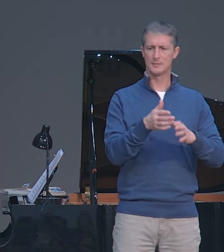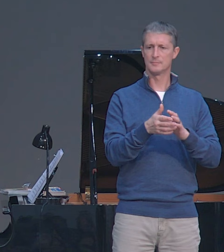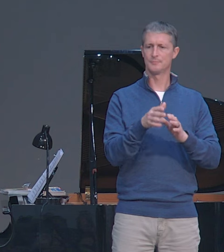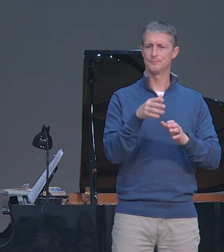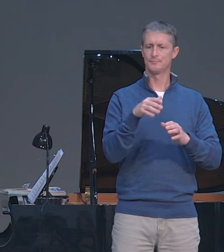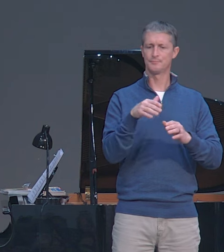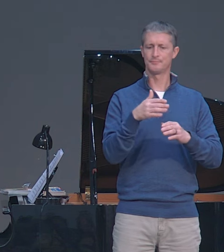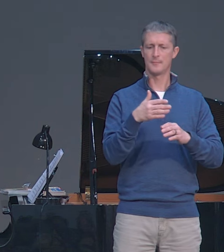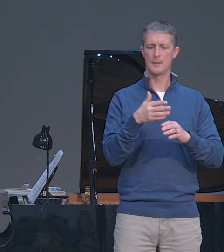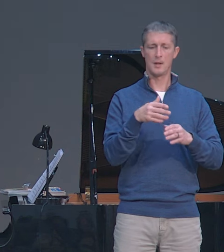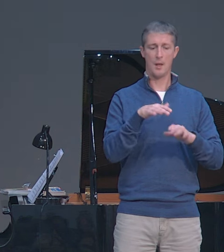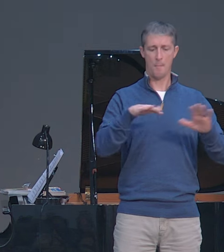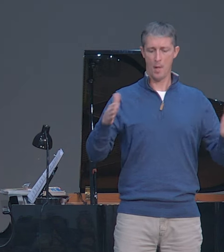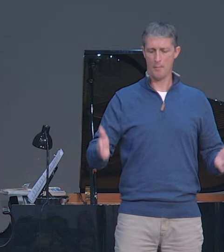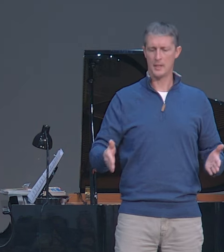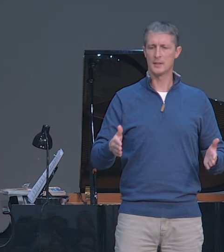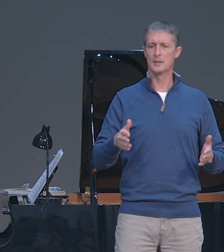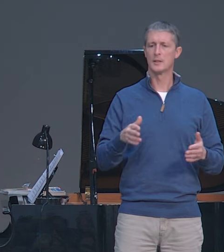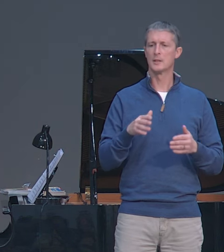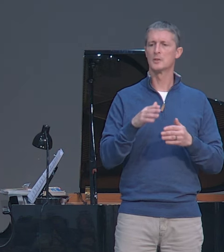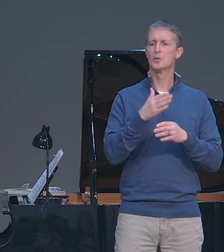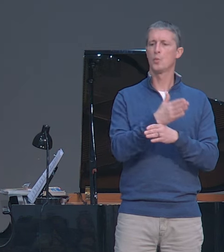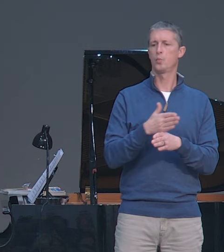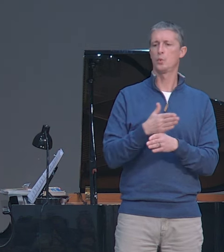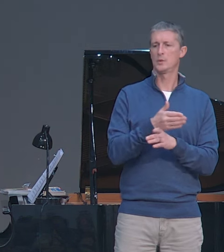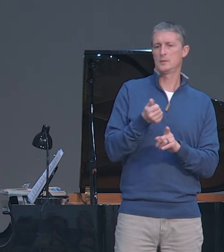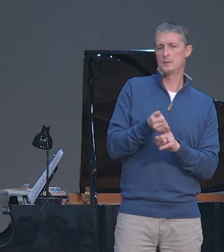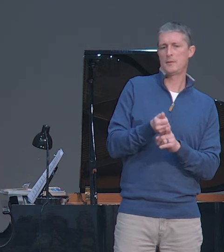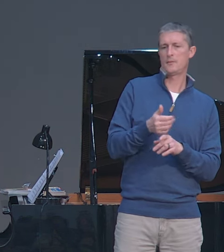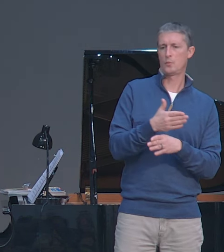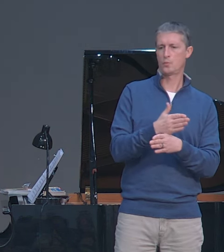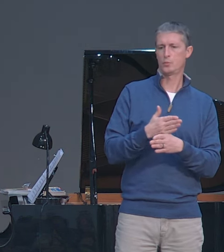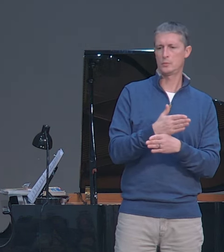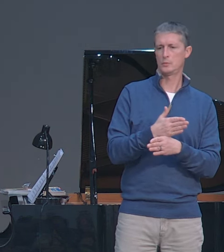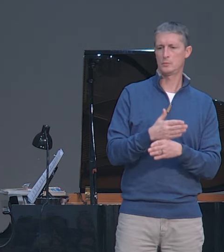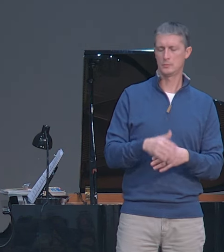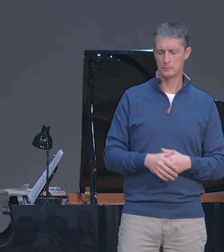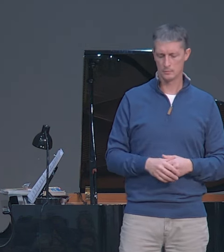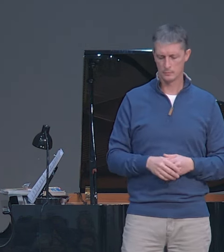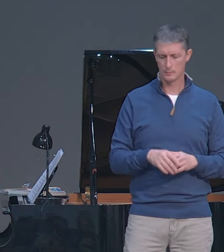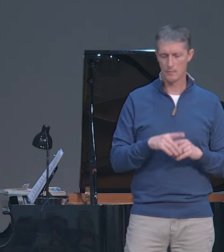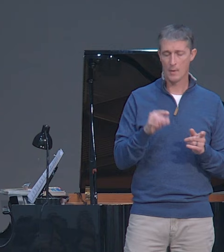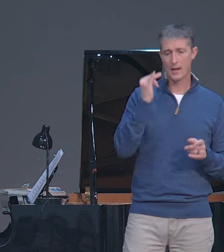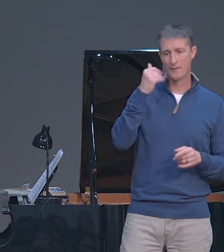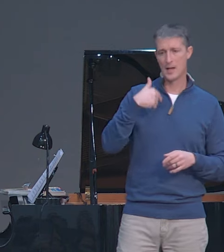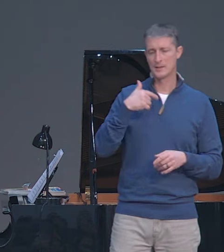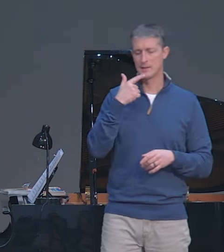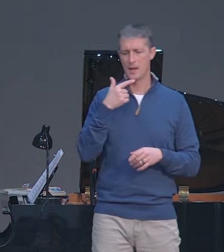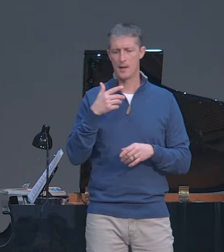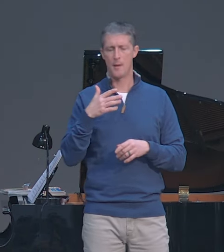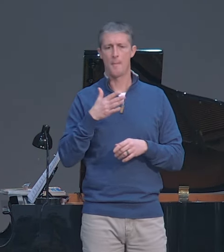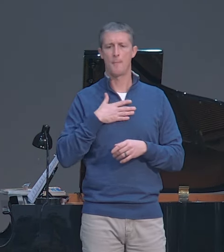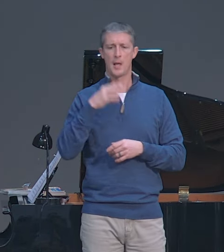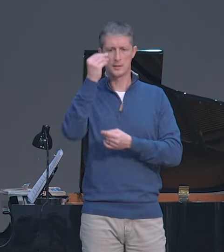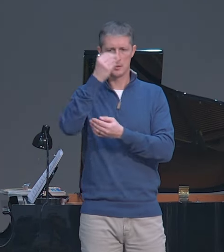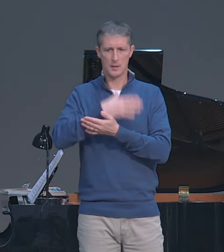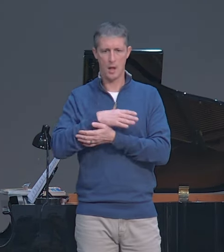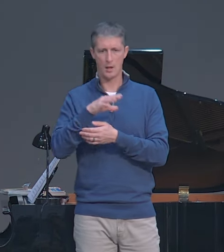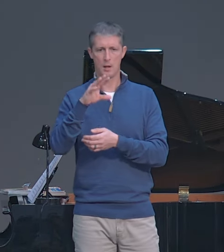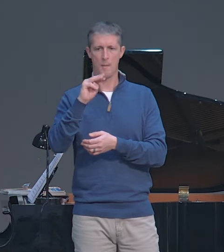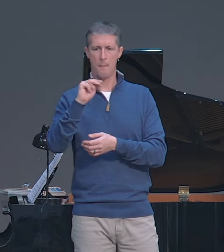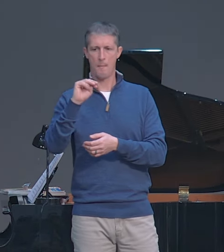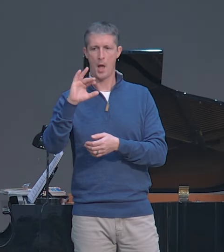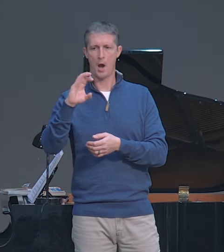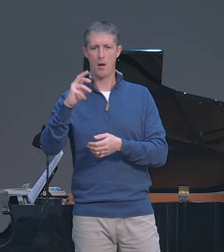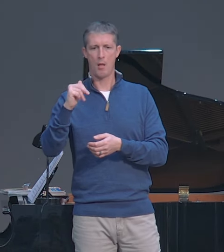same thing. But if I said my son Michael is the